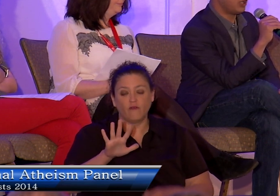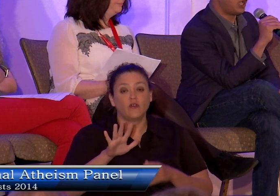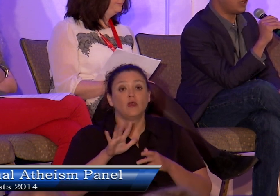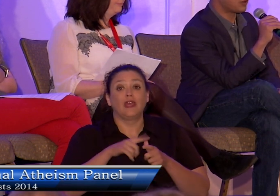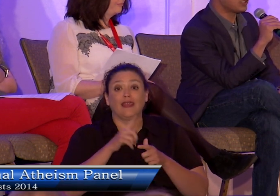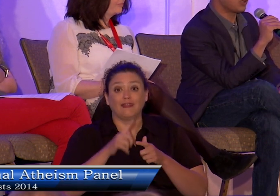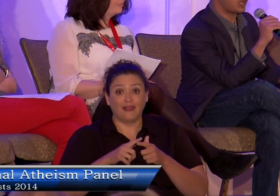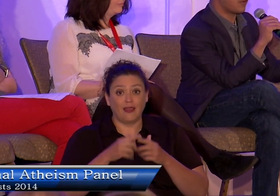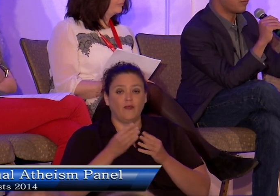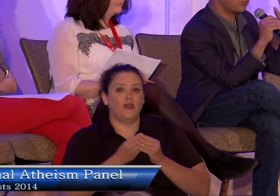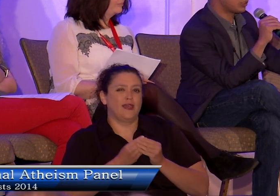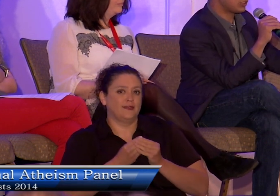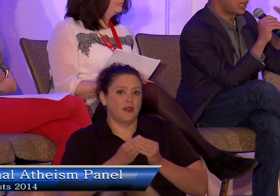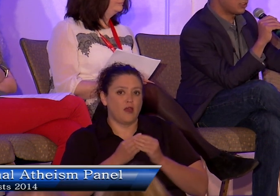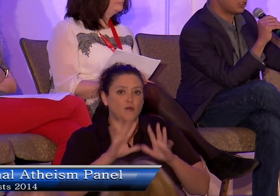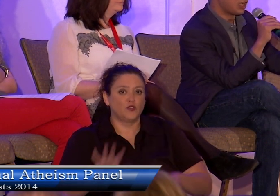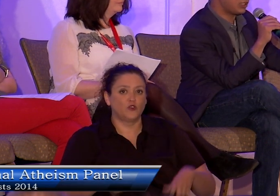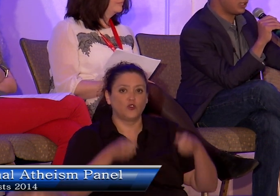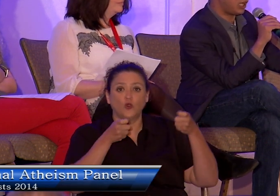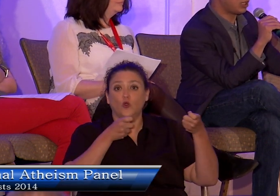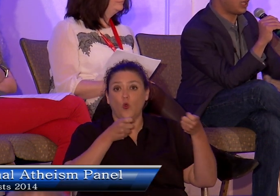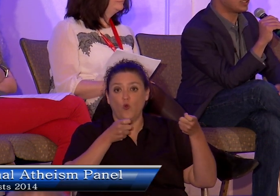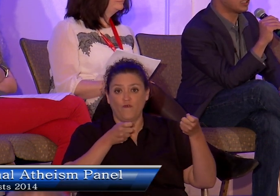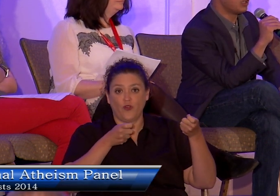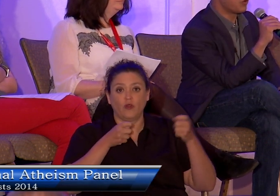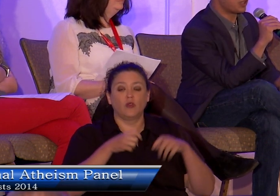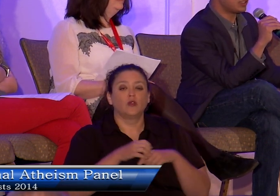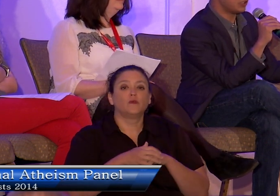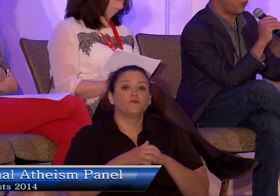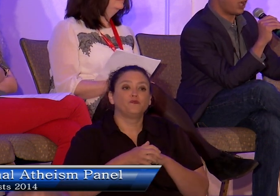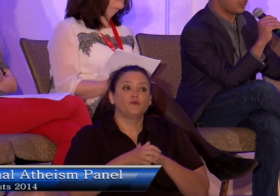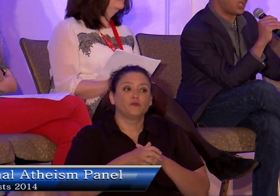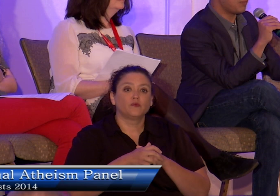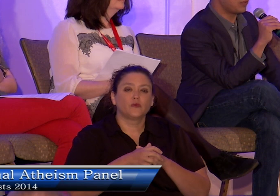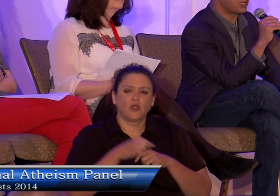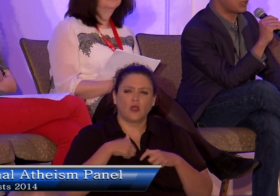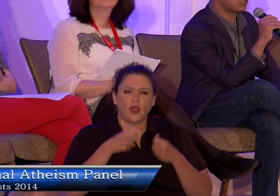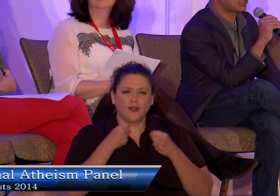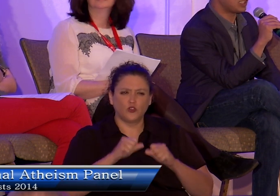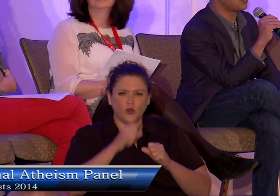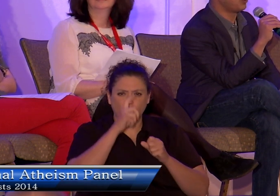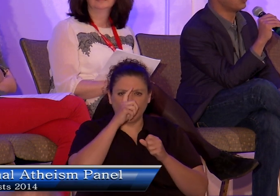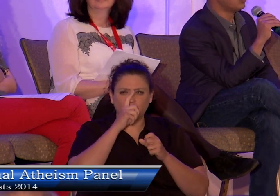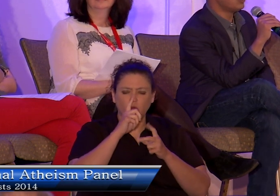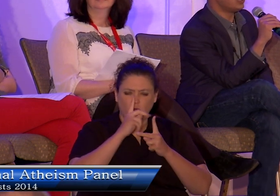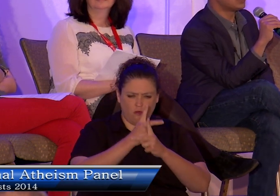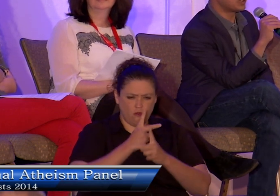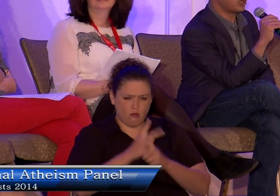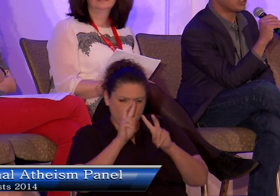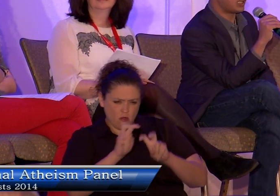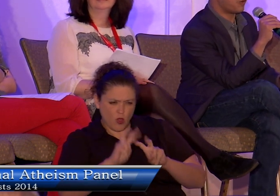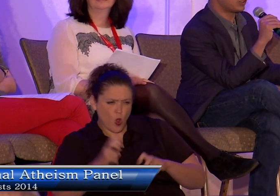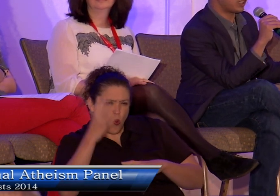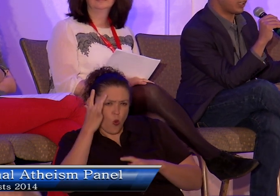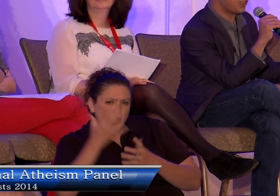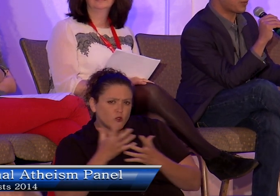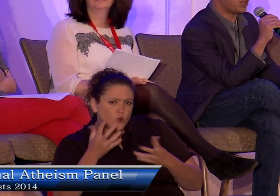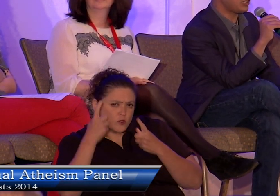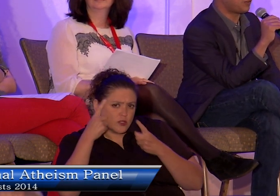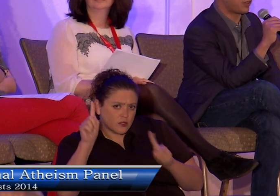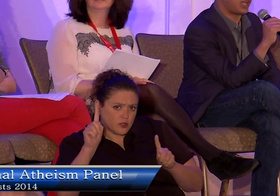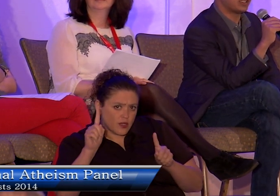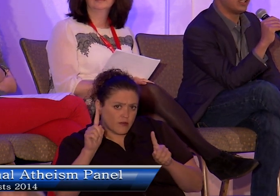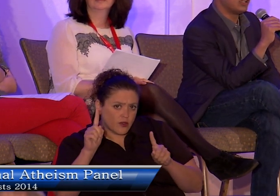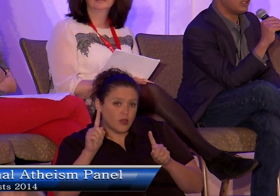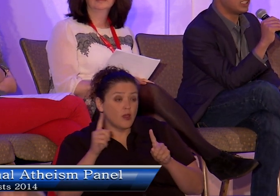over. And I've started to study and analyze the reason why they have been very much successful is because, and I want to give them